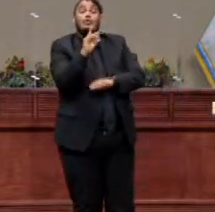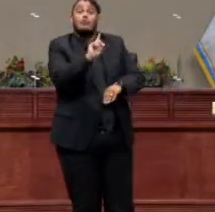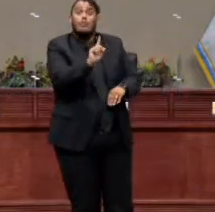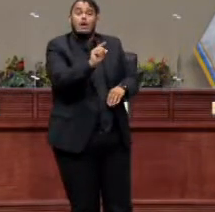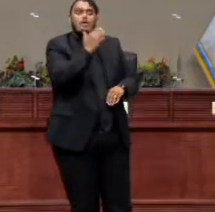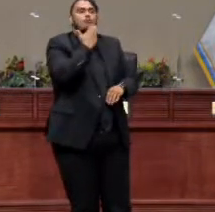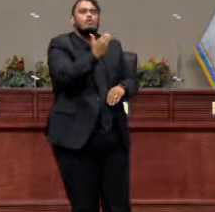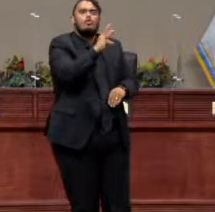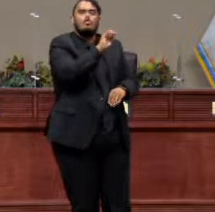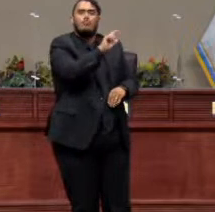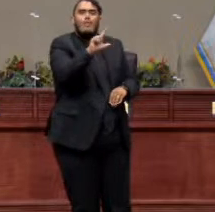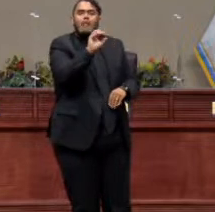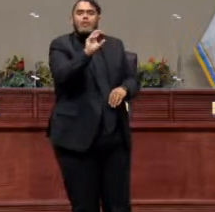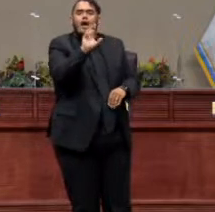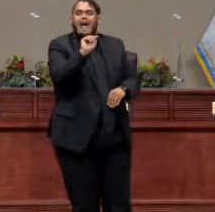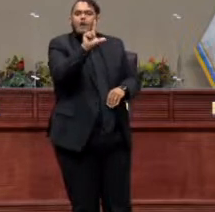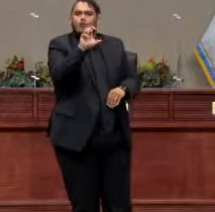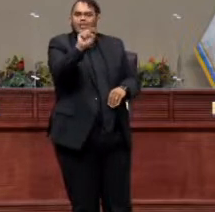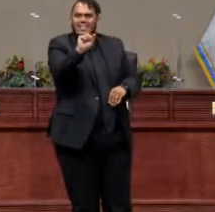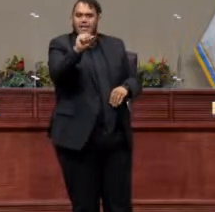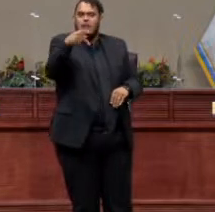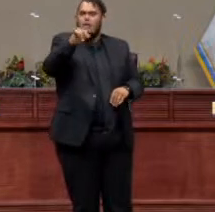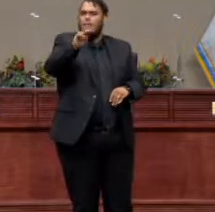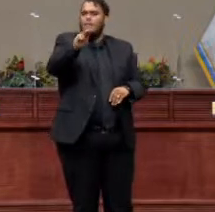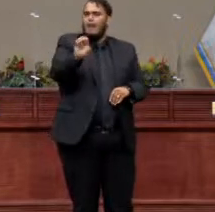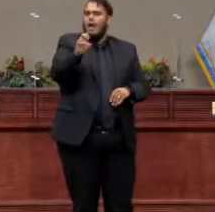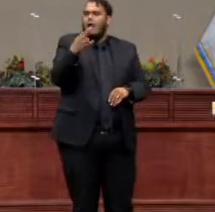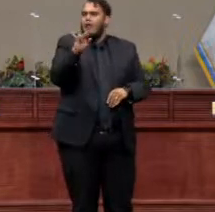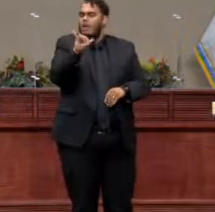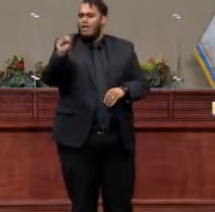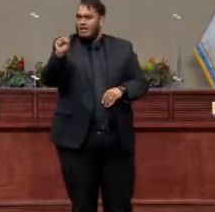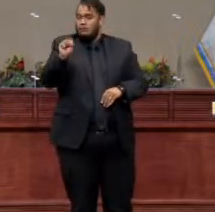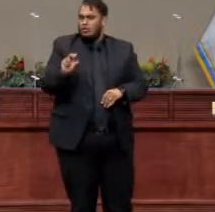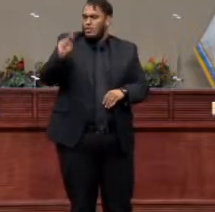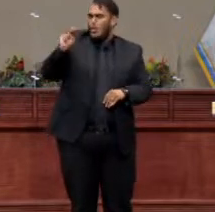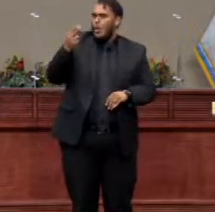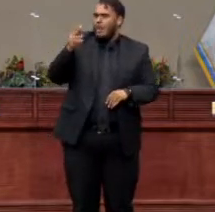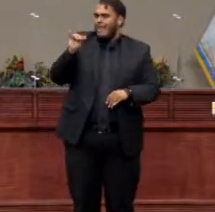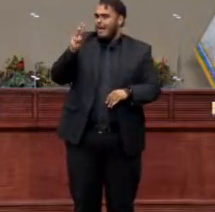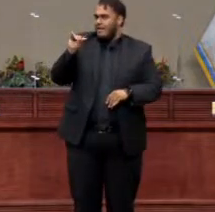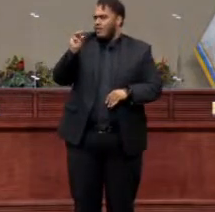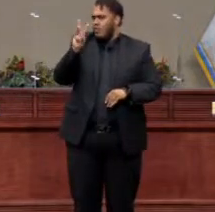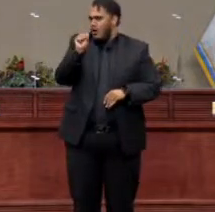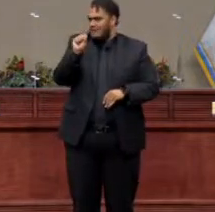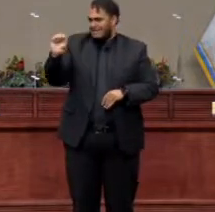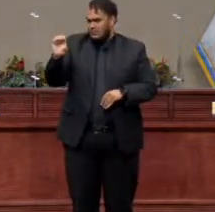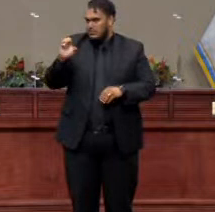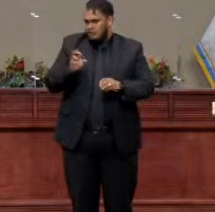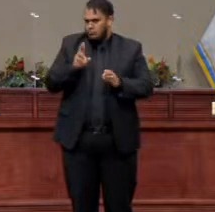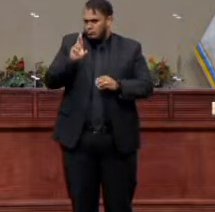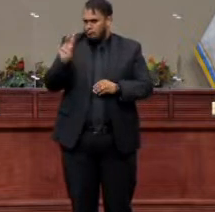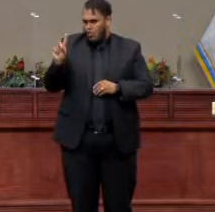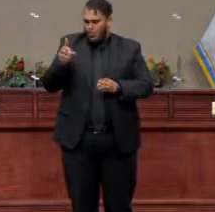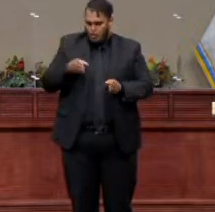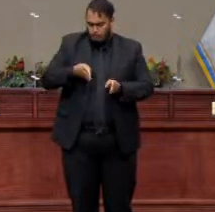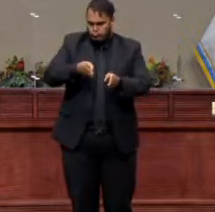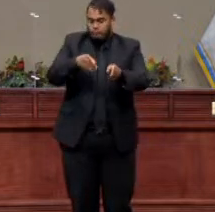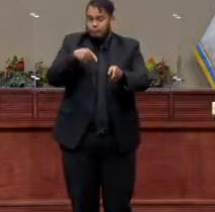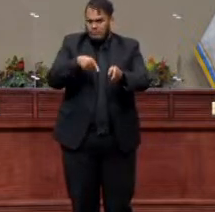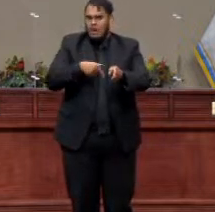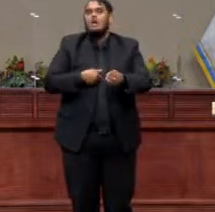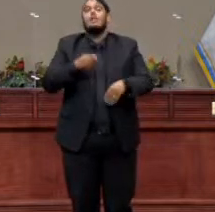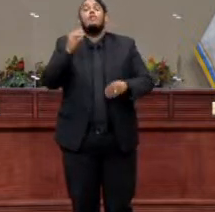Pine Hills area on North Hiawassee Road. To find out more information, you can go to our website at